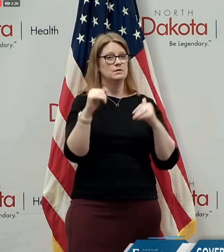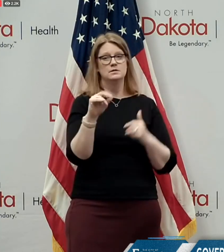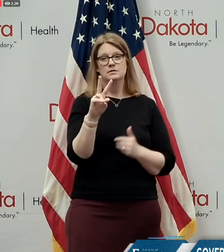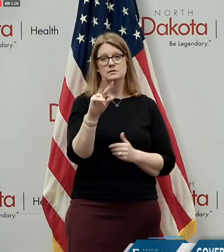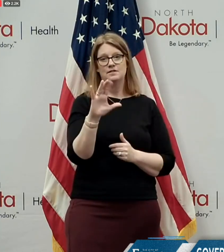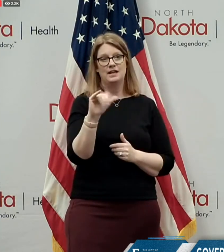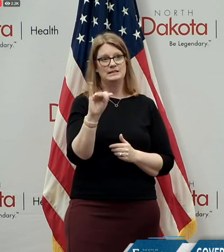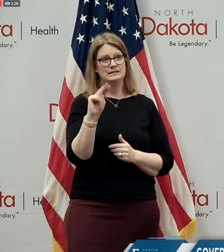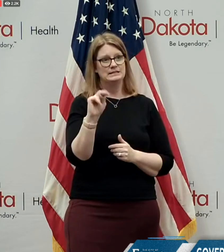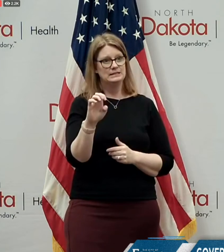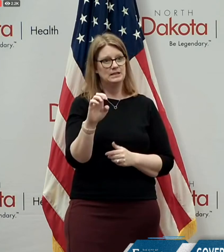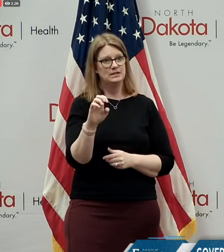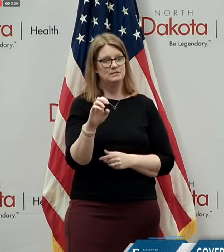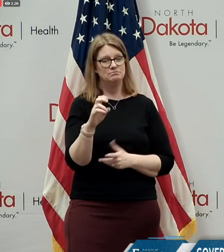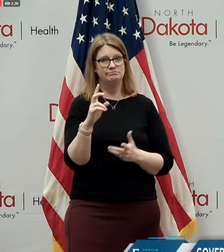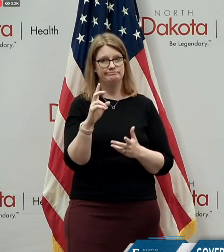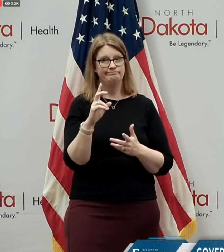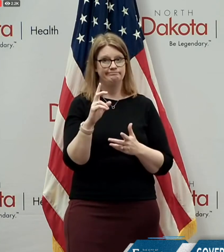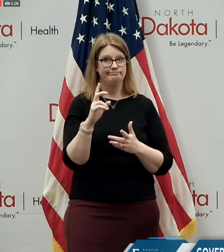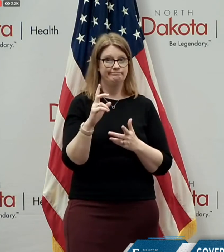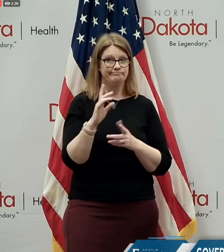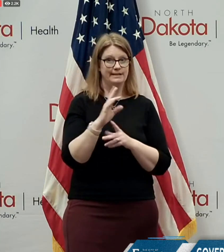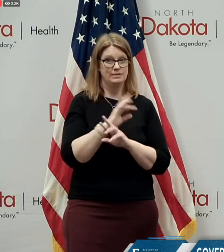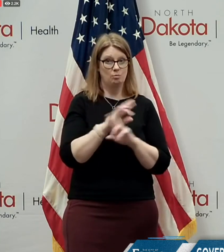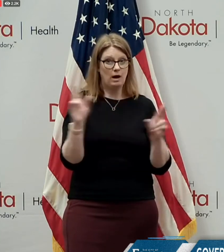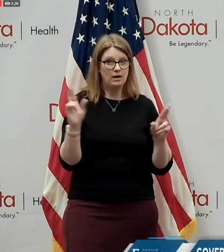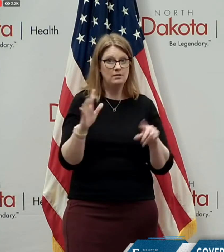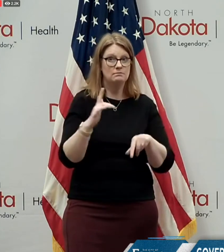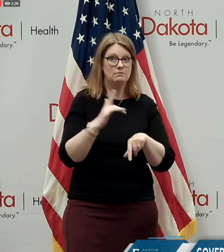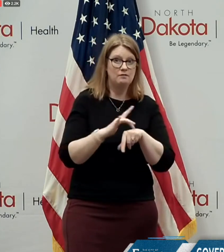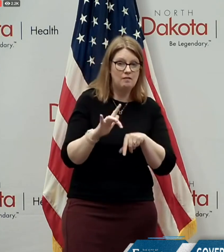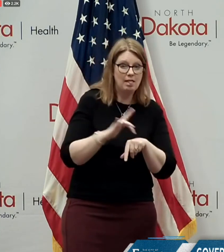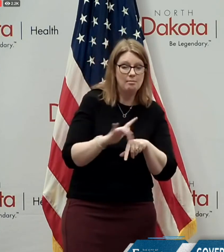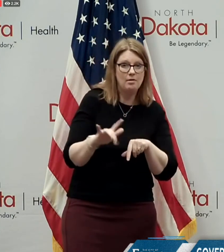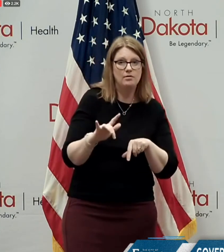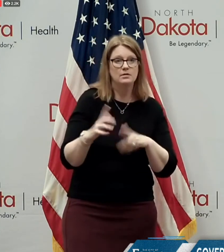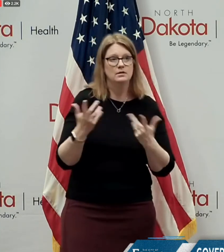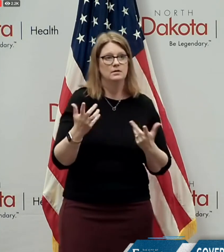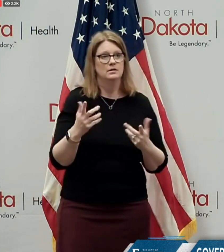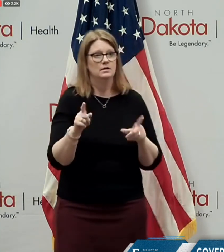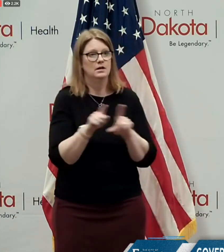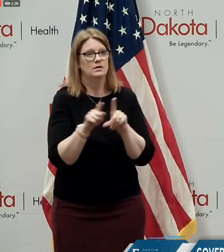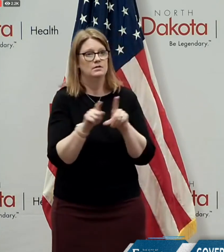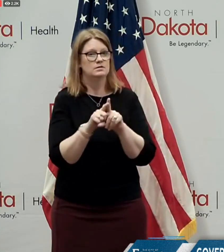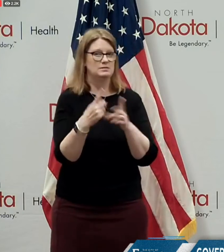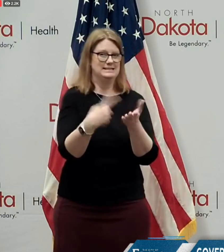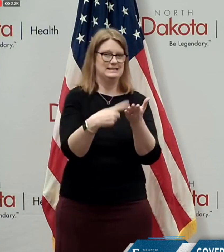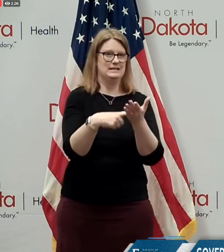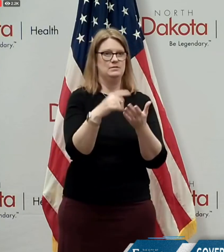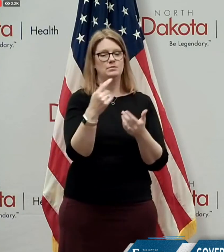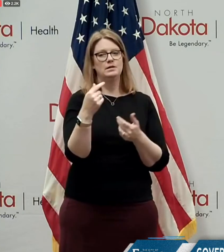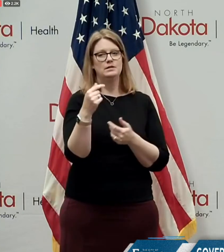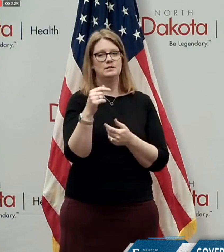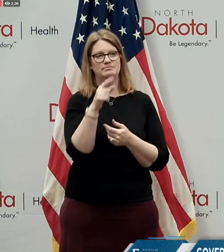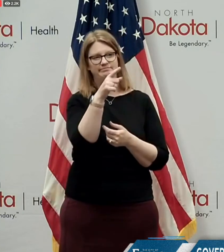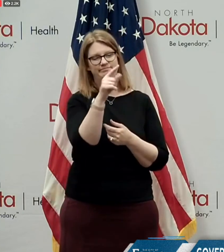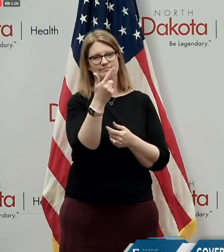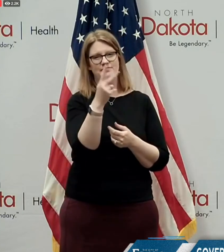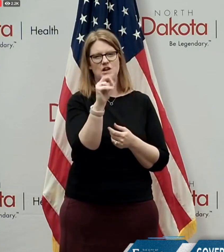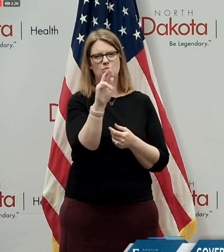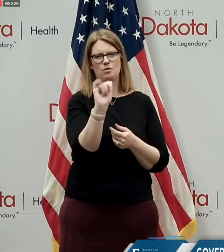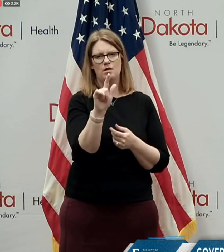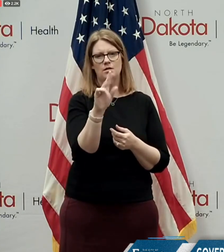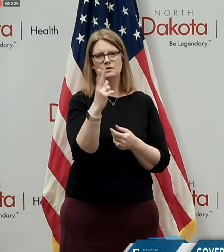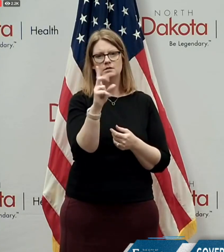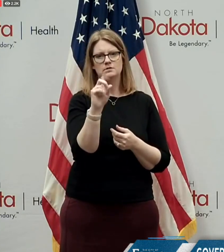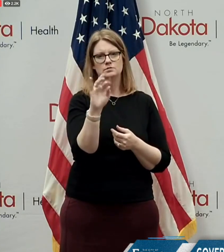gets up and running, I know we talked about that with the General Dorman's team, Unified Command team. We may have to